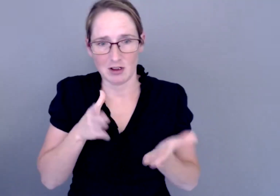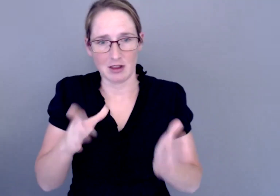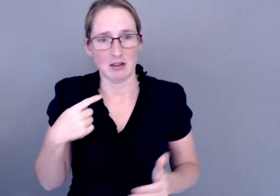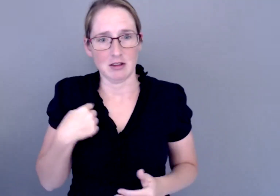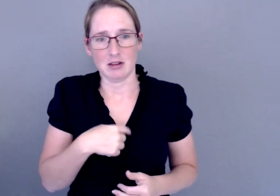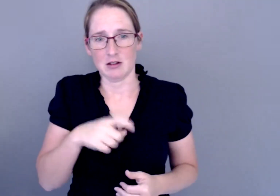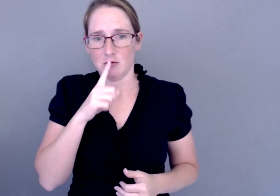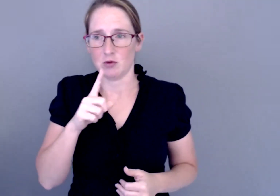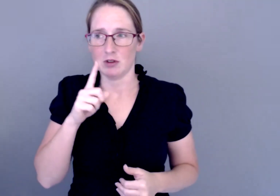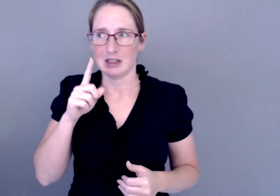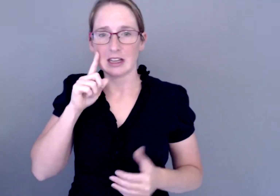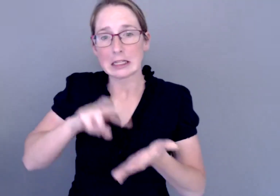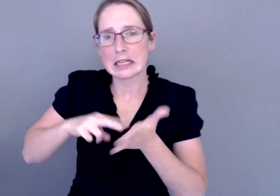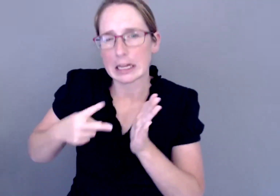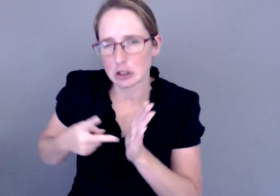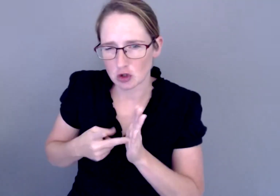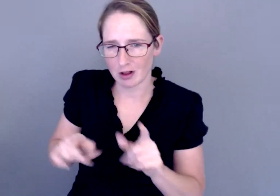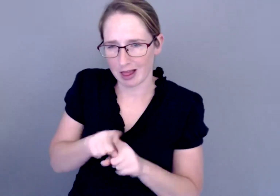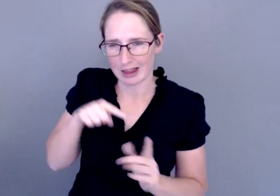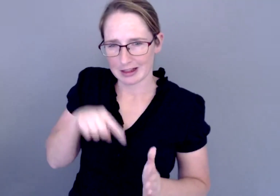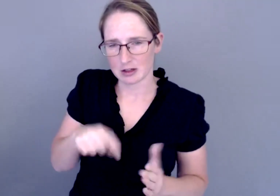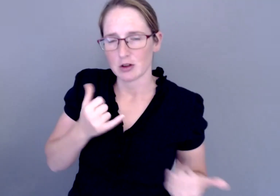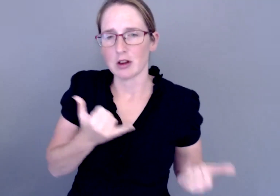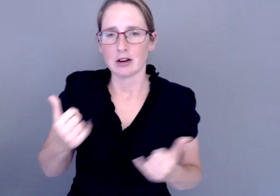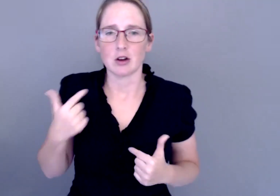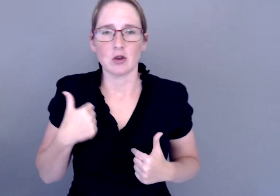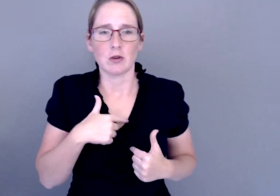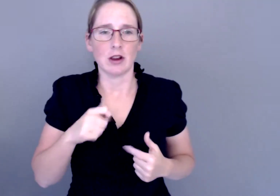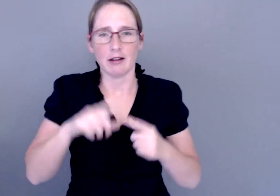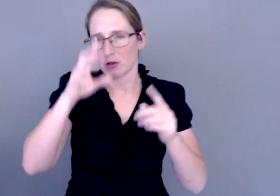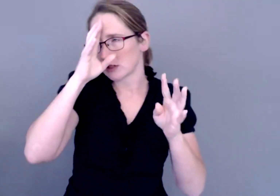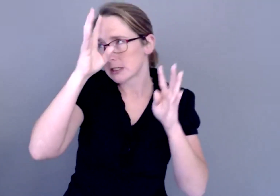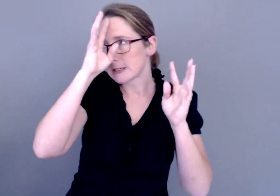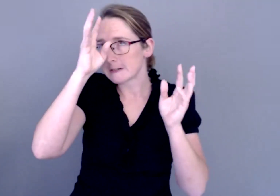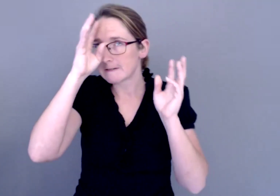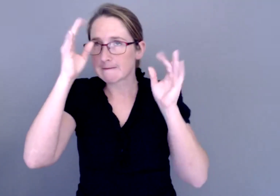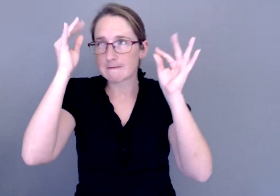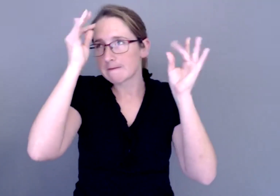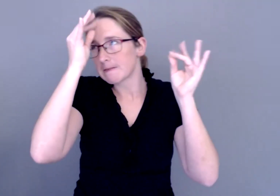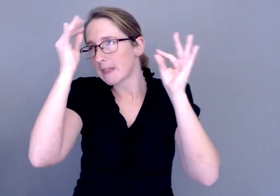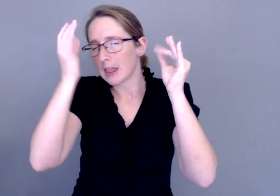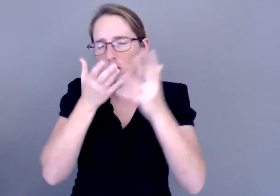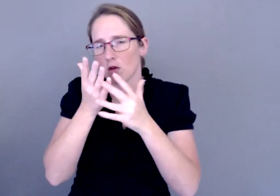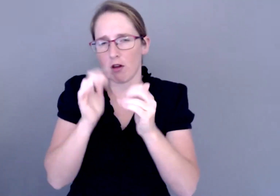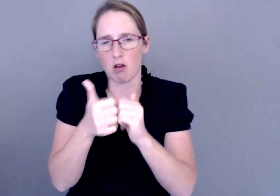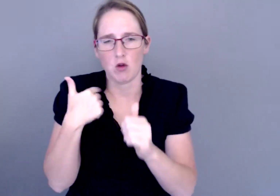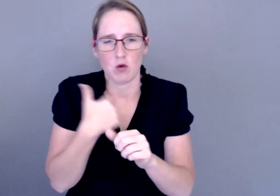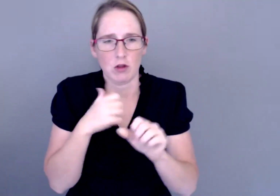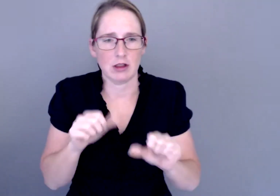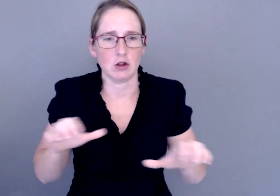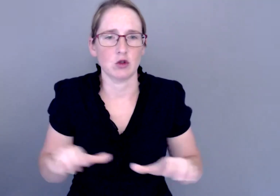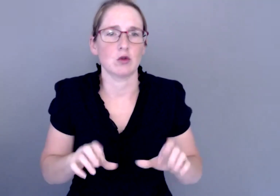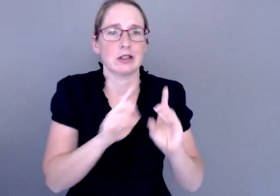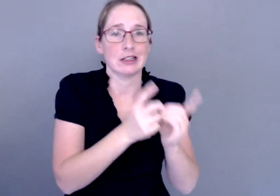be intentional like this. And so we're having to innovate and be creative and kind of think through how we can do it district